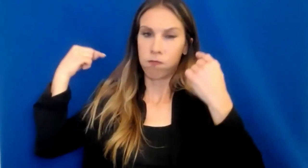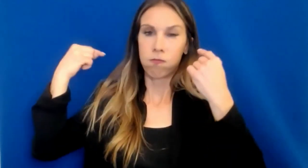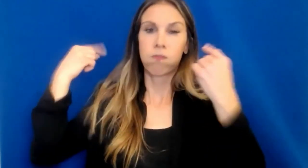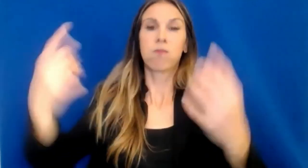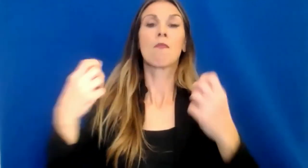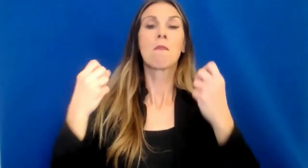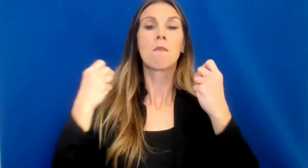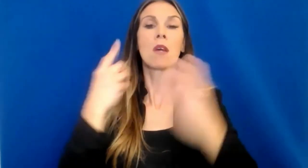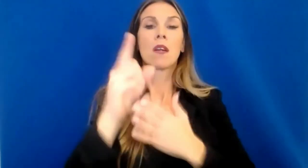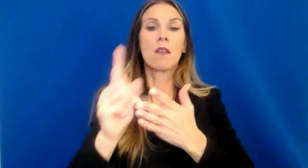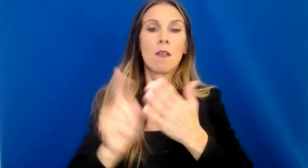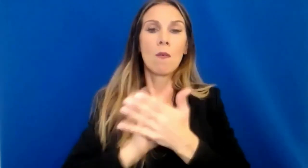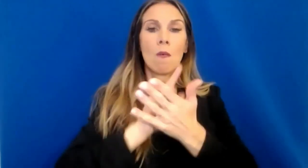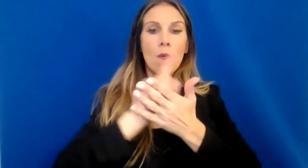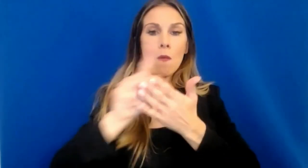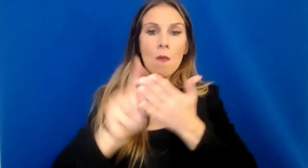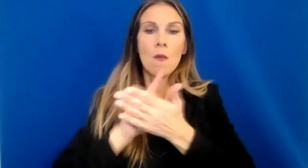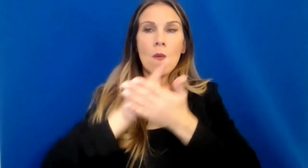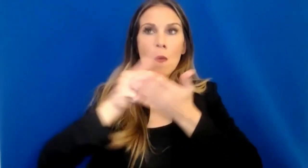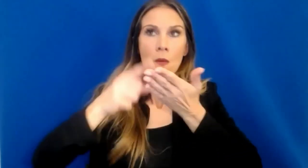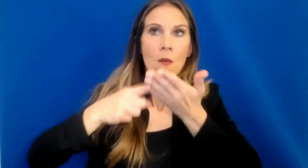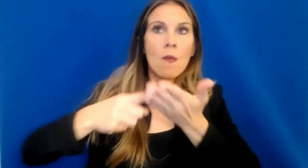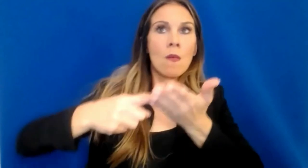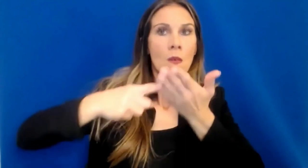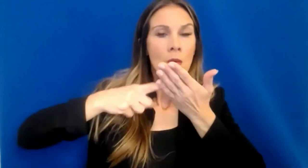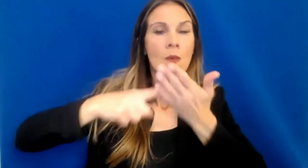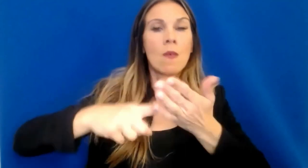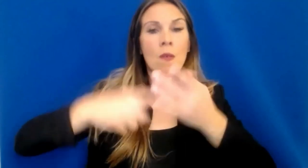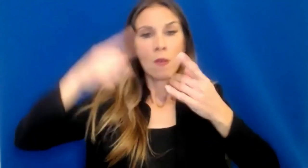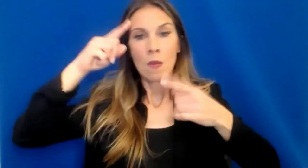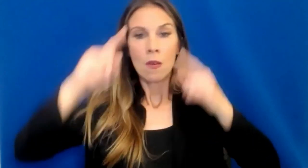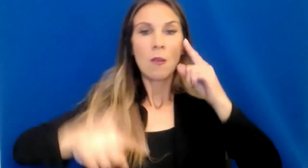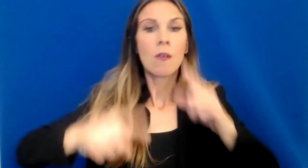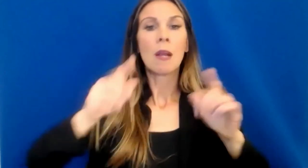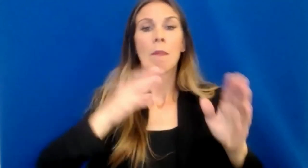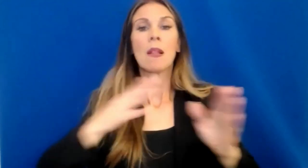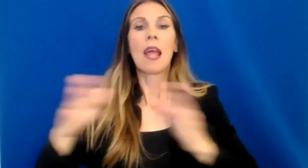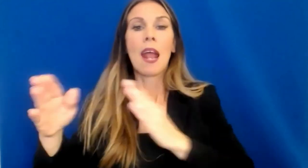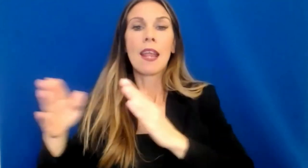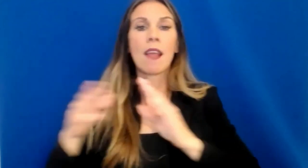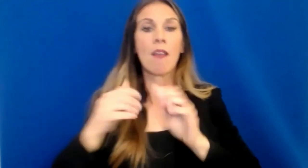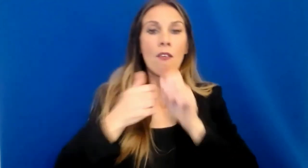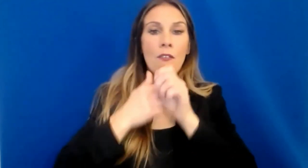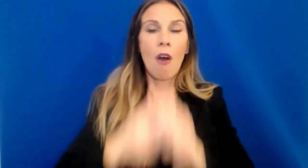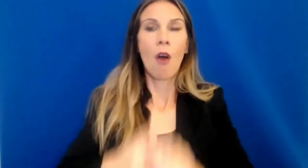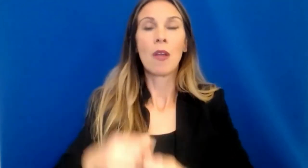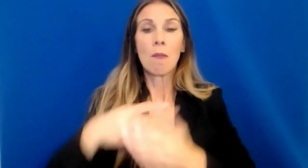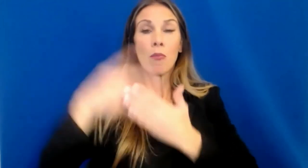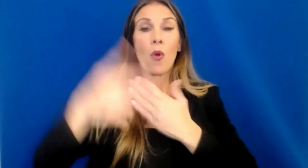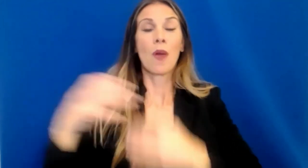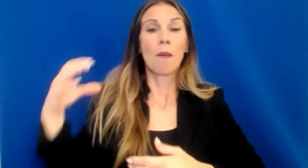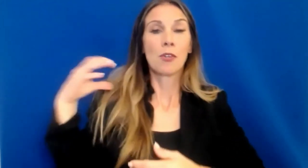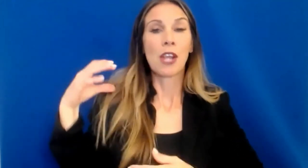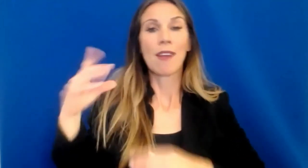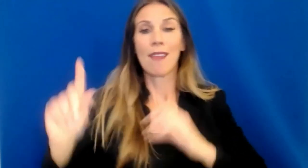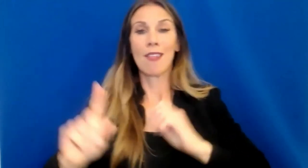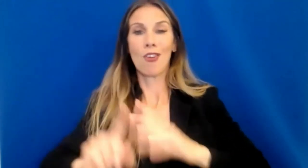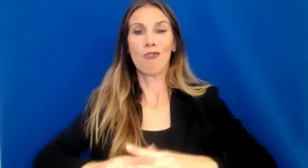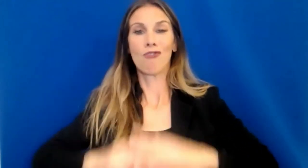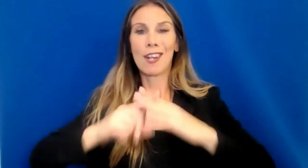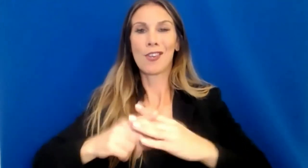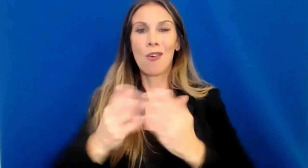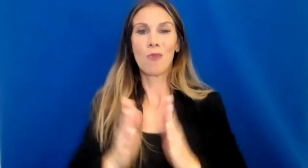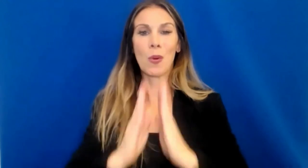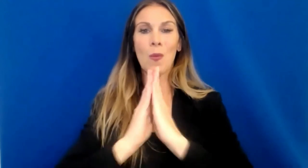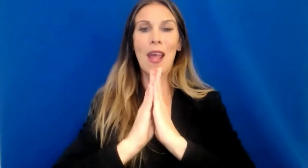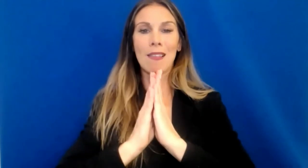was submitted by program chairs, what was submitted in the original request. We are only talking